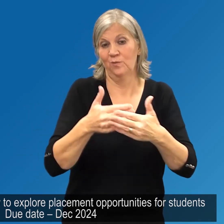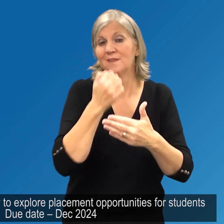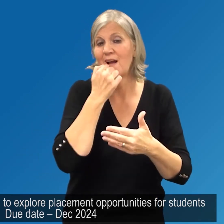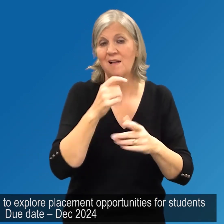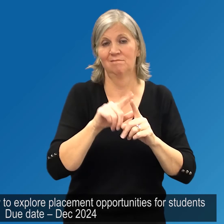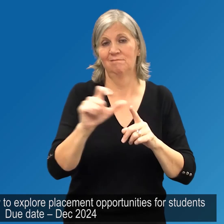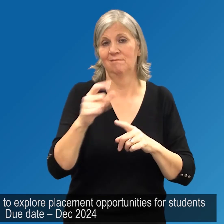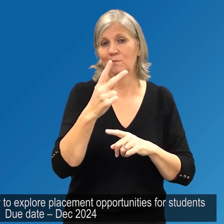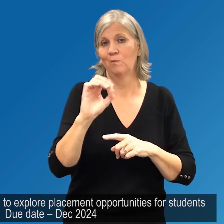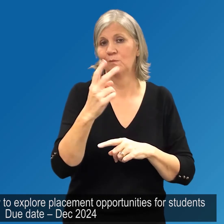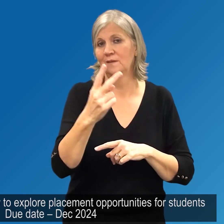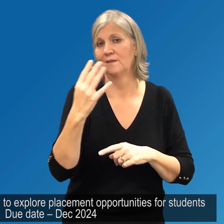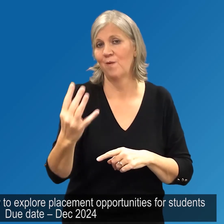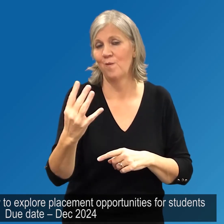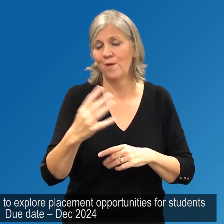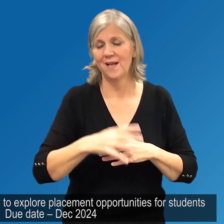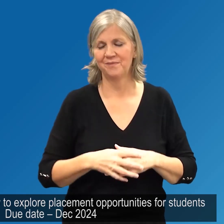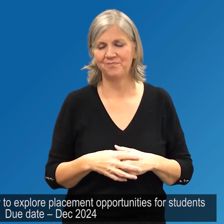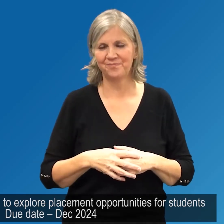Due date, December 2024.